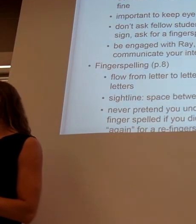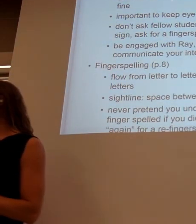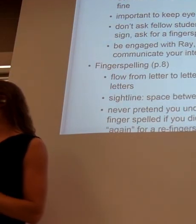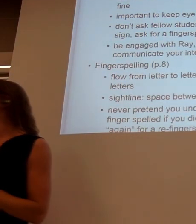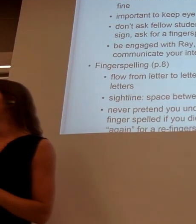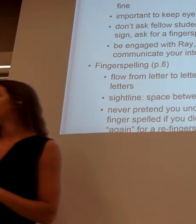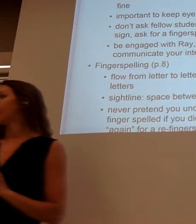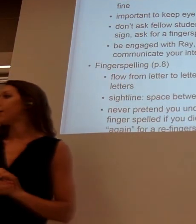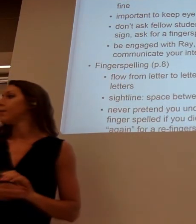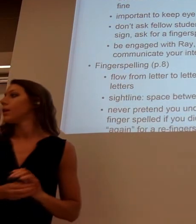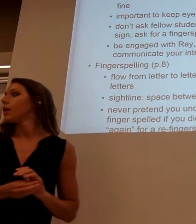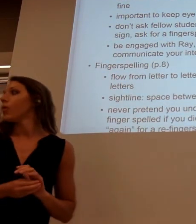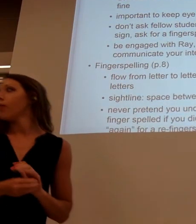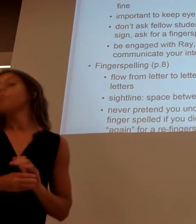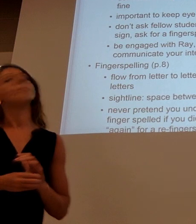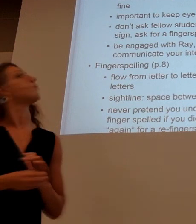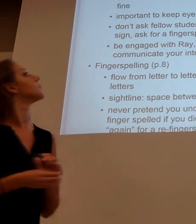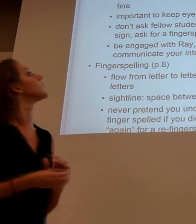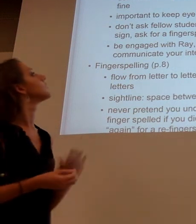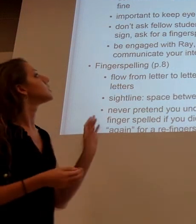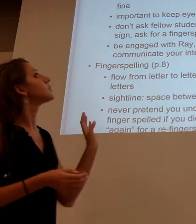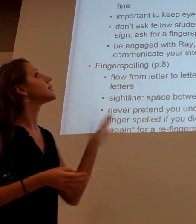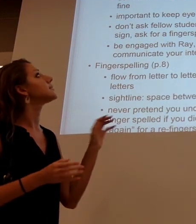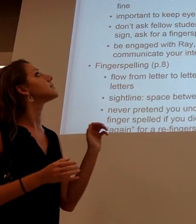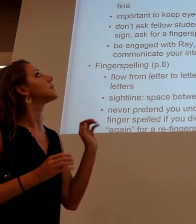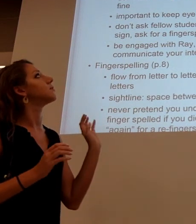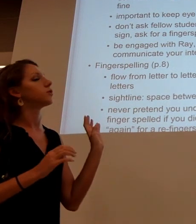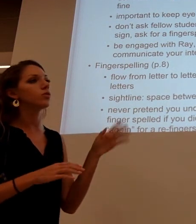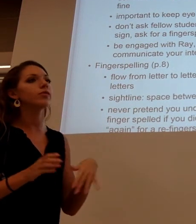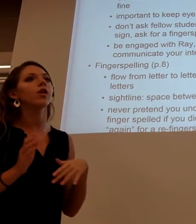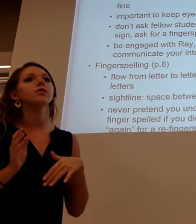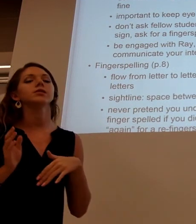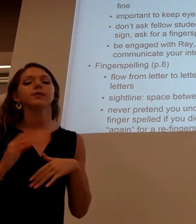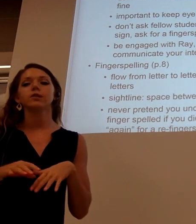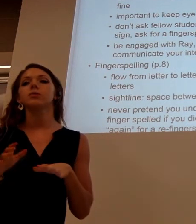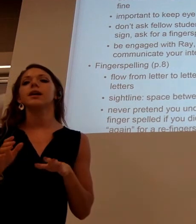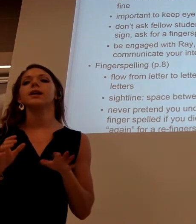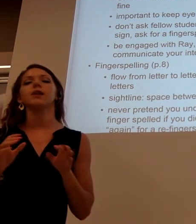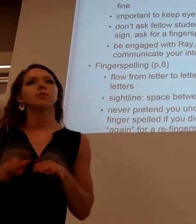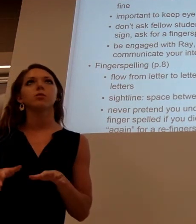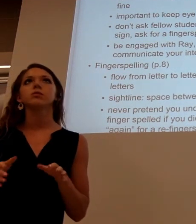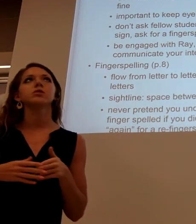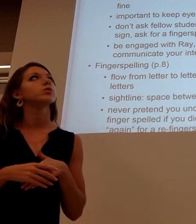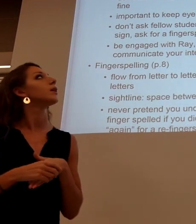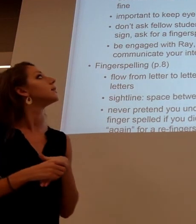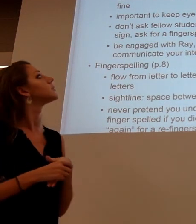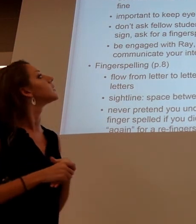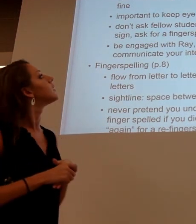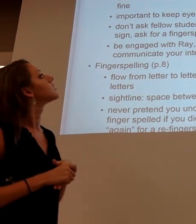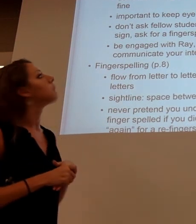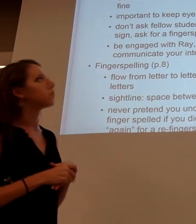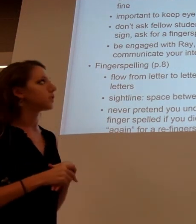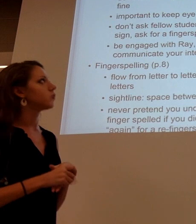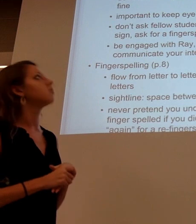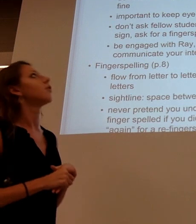messed up. Okay, well, so this is like true, false, fill in the blank, couple multiple choice. It's mostly true,